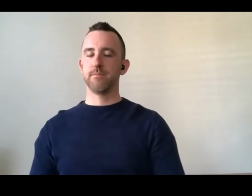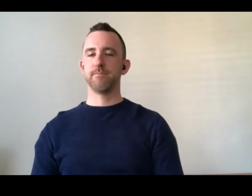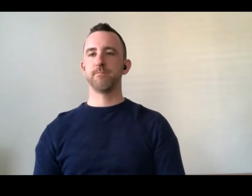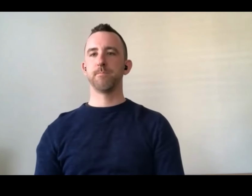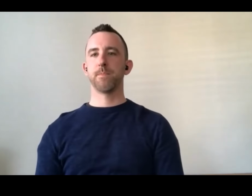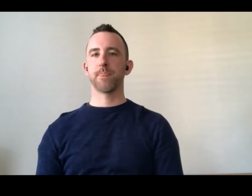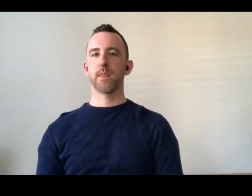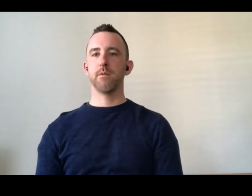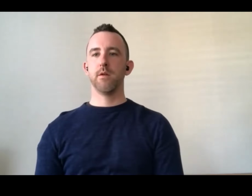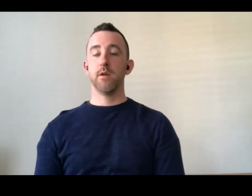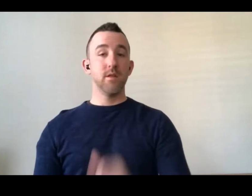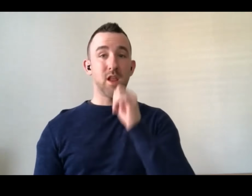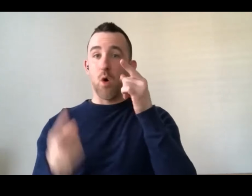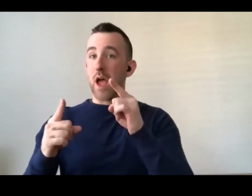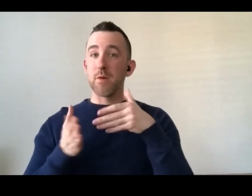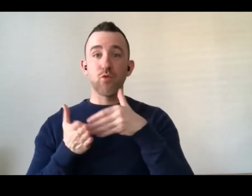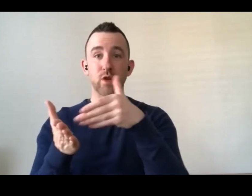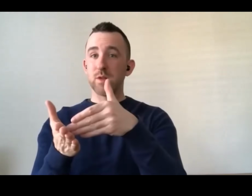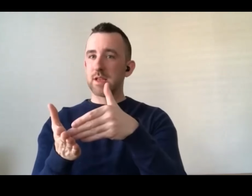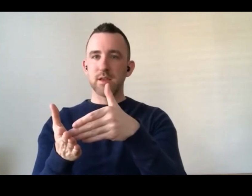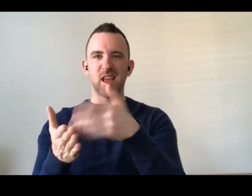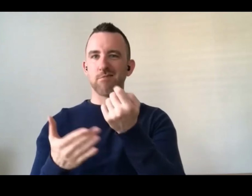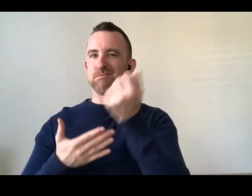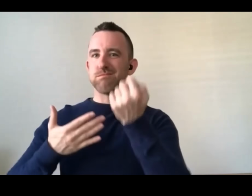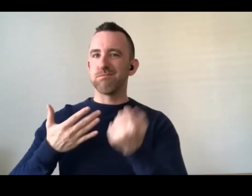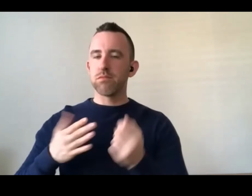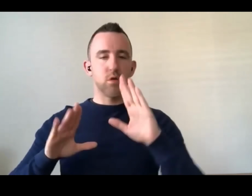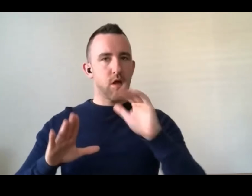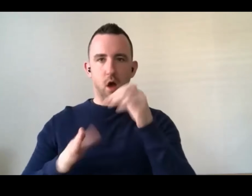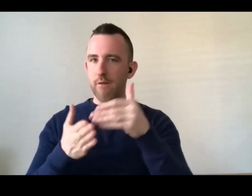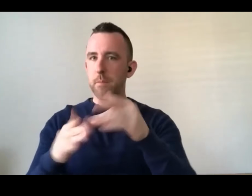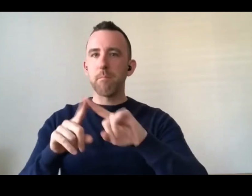They don't happen quite as frequently, and that's hopefully a good thing.